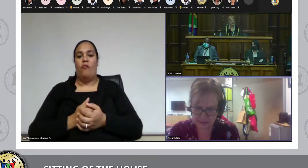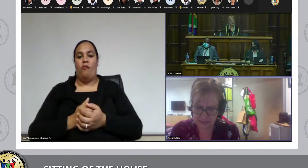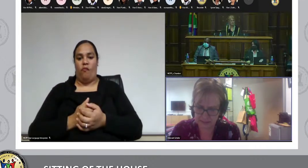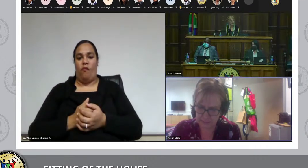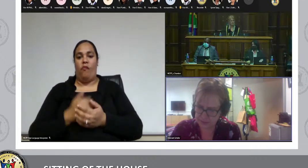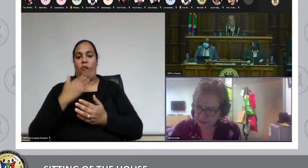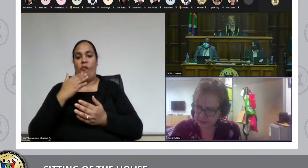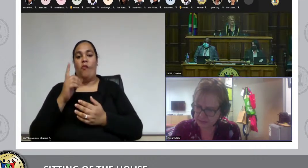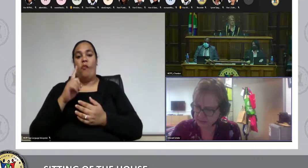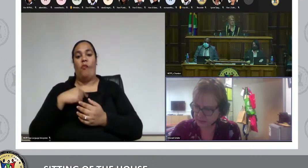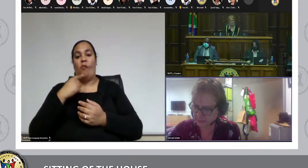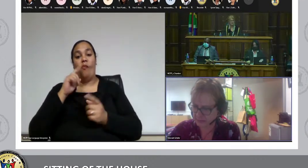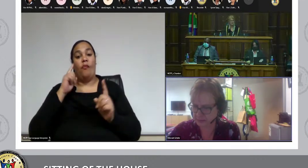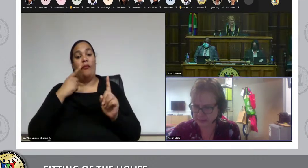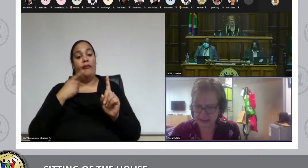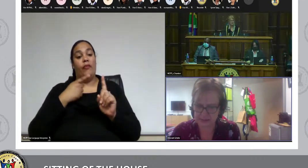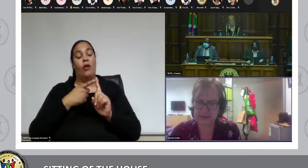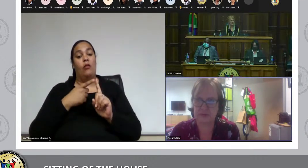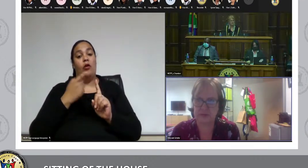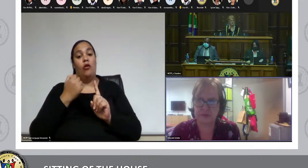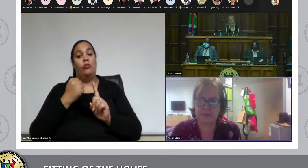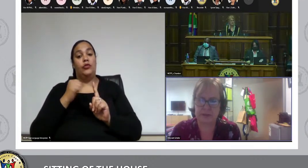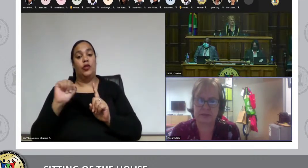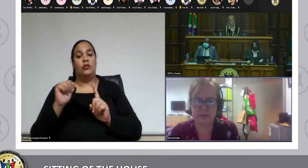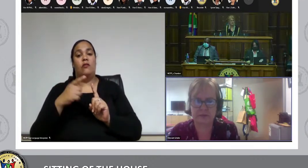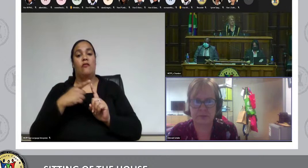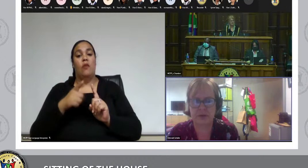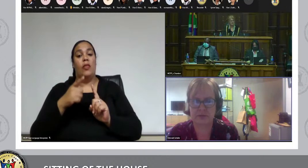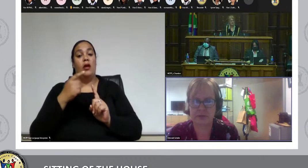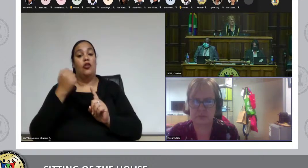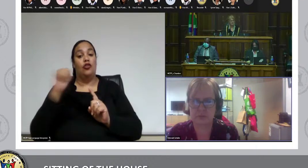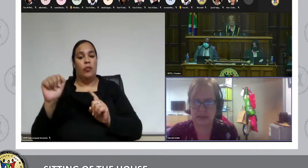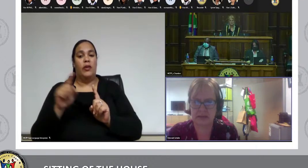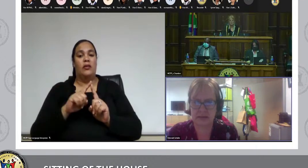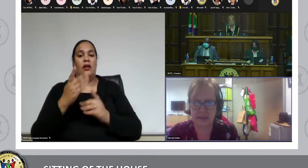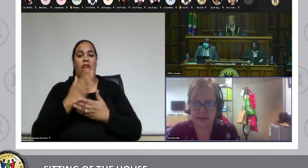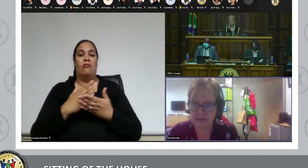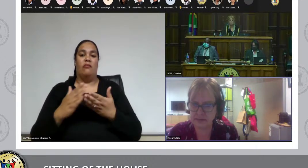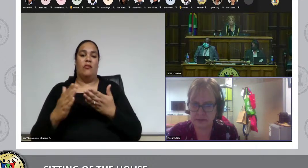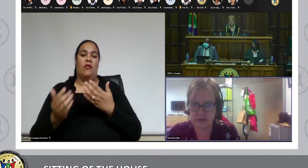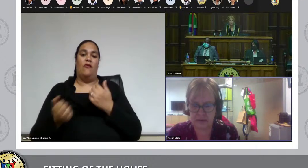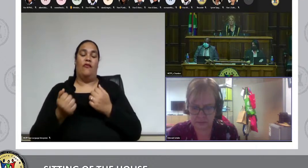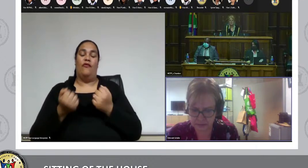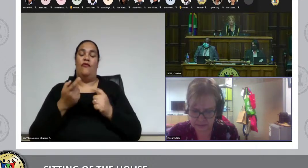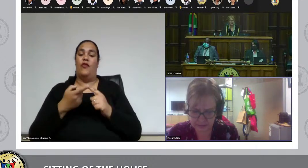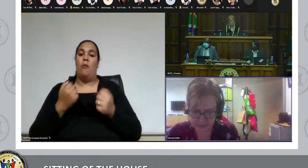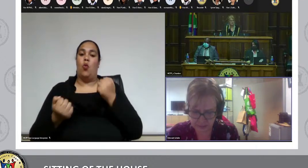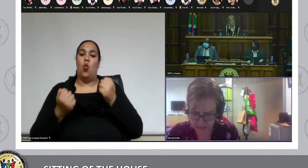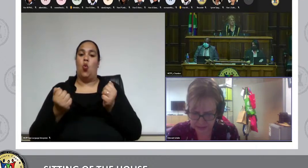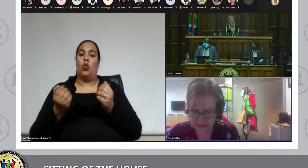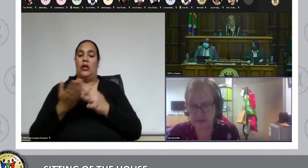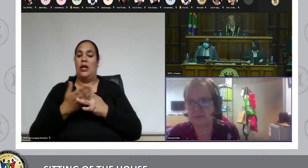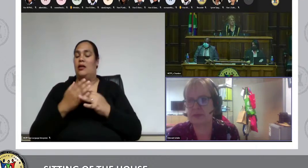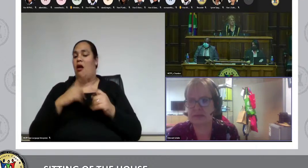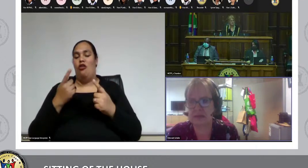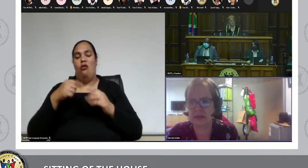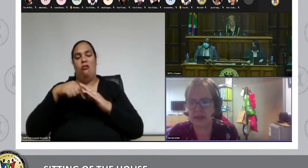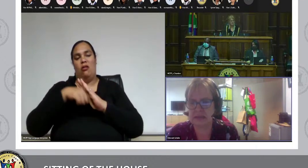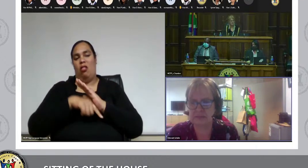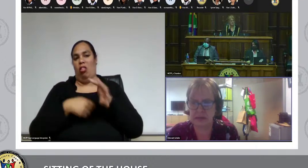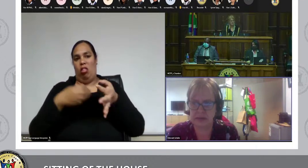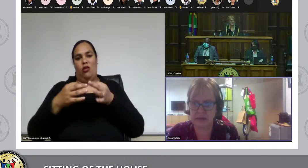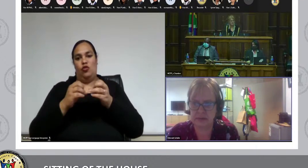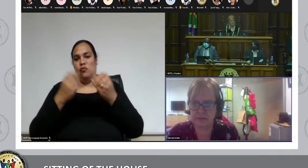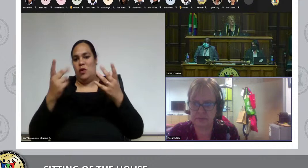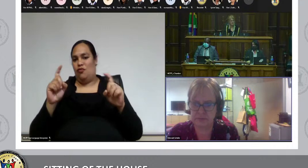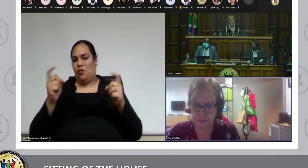you. As I said, the objections and the exact nature of those objections will form part of the court case, so I can't go into them in too much detail. But